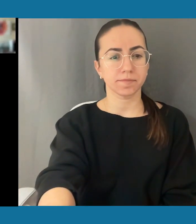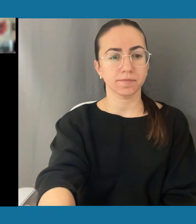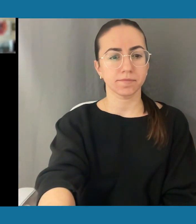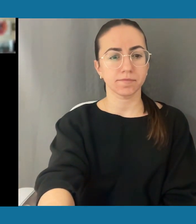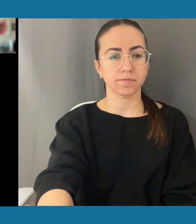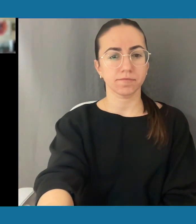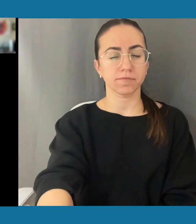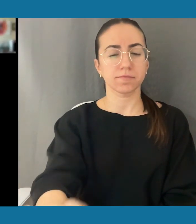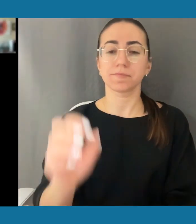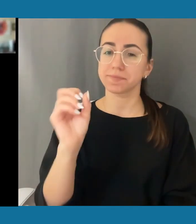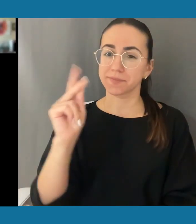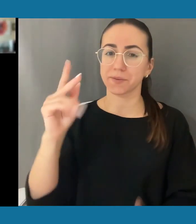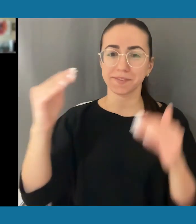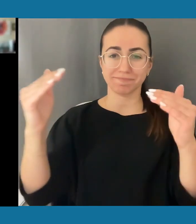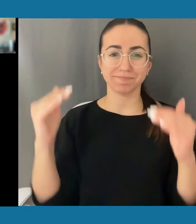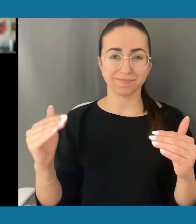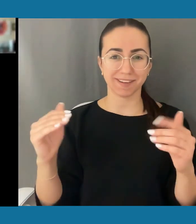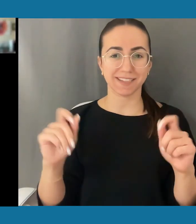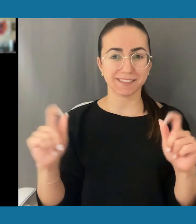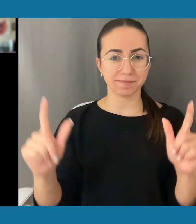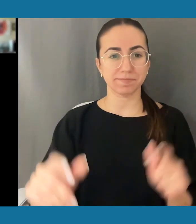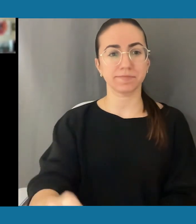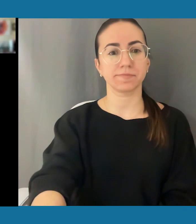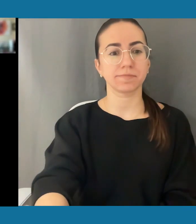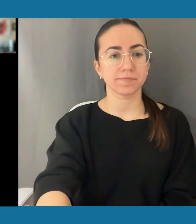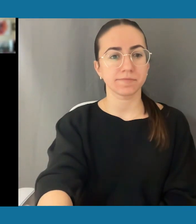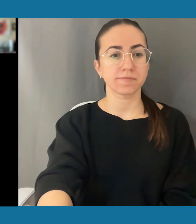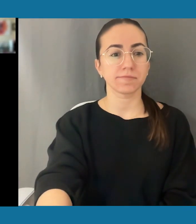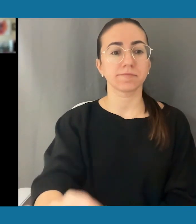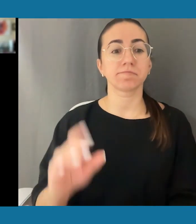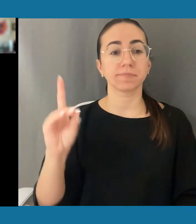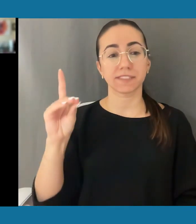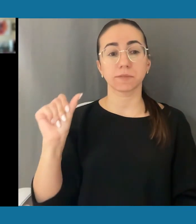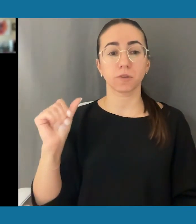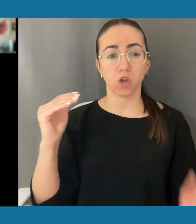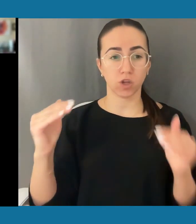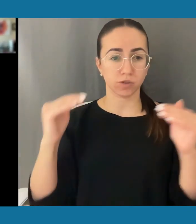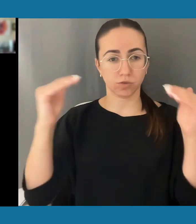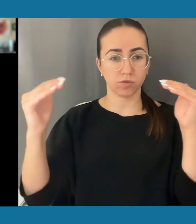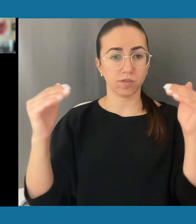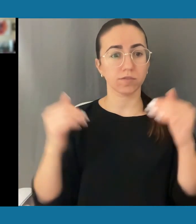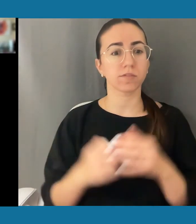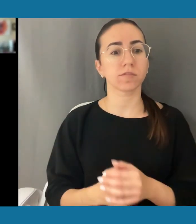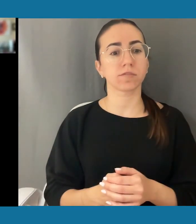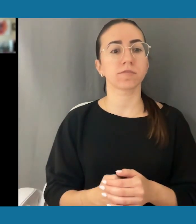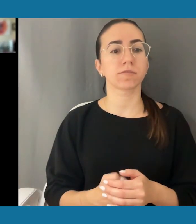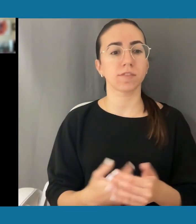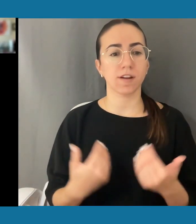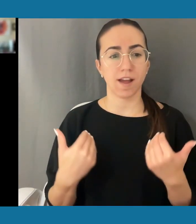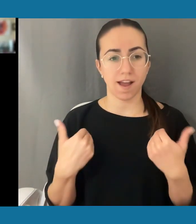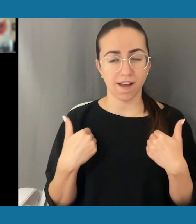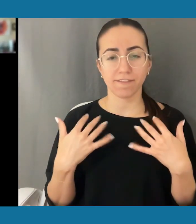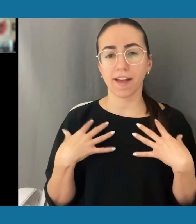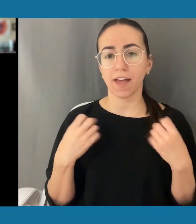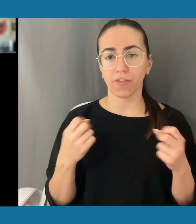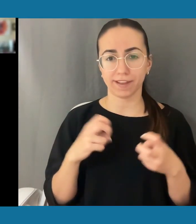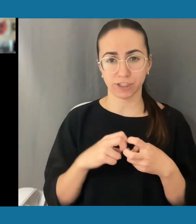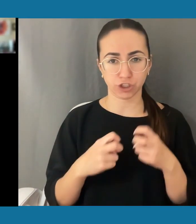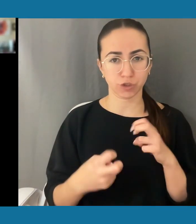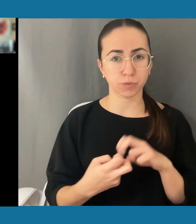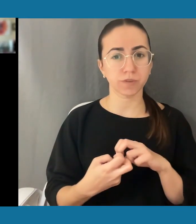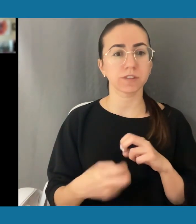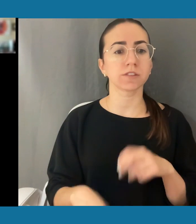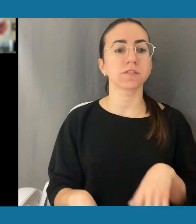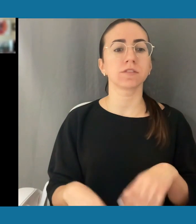Next scenario. So we have a disabled adult is encountering health issues and is having